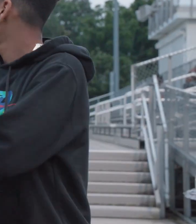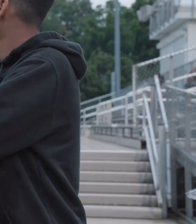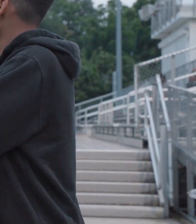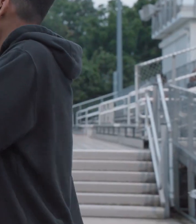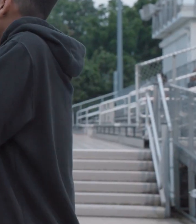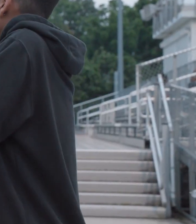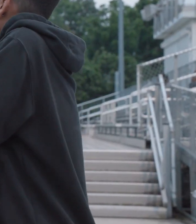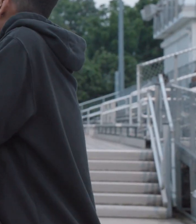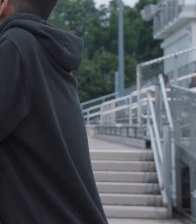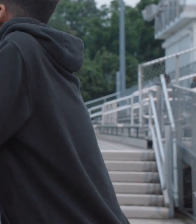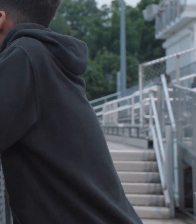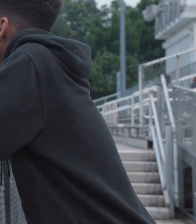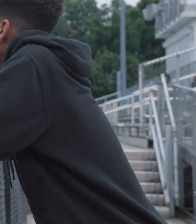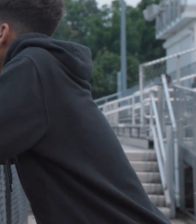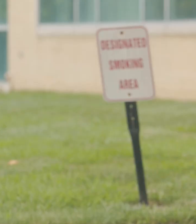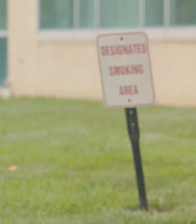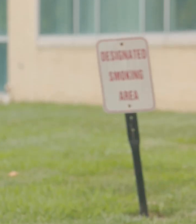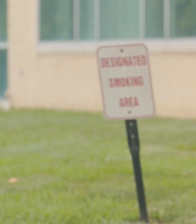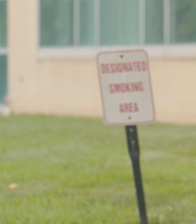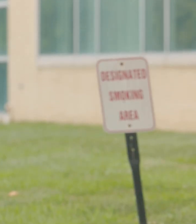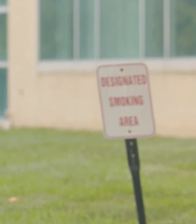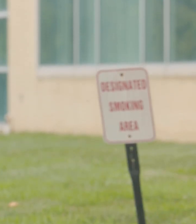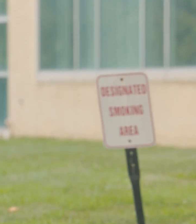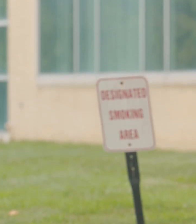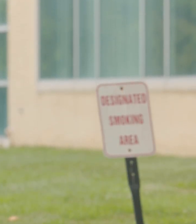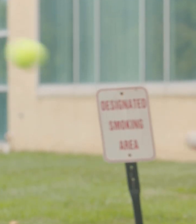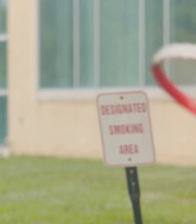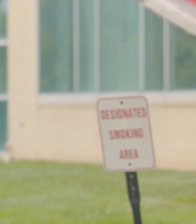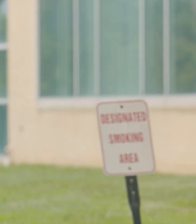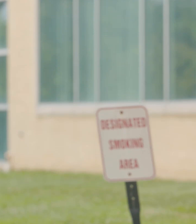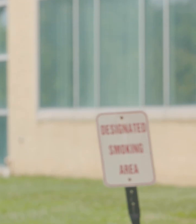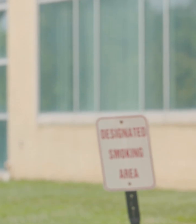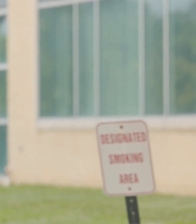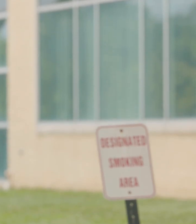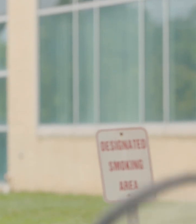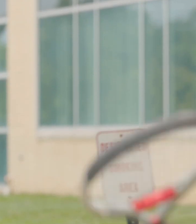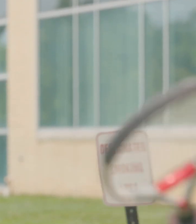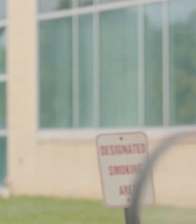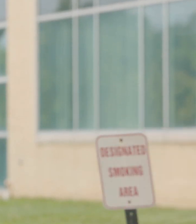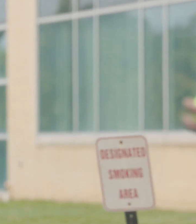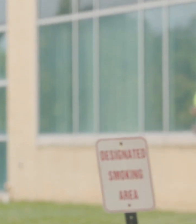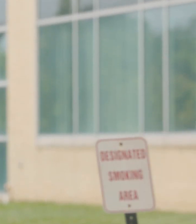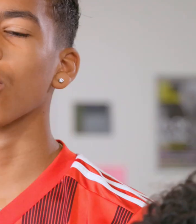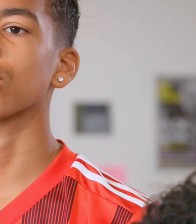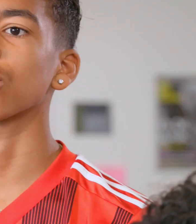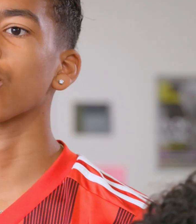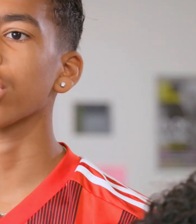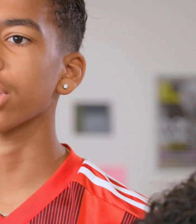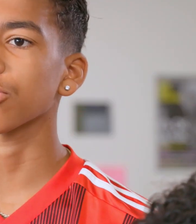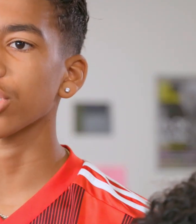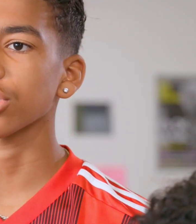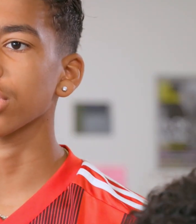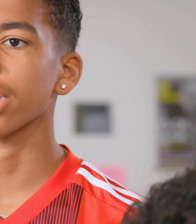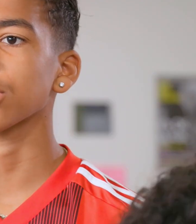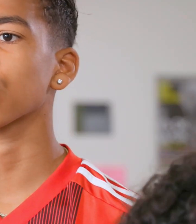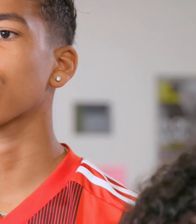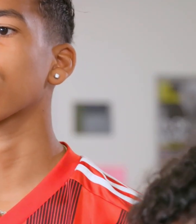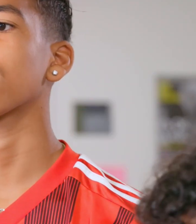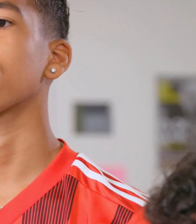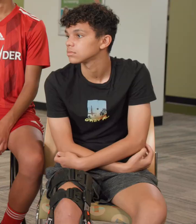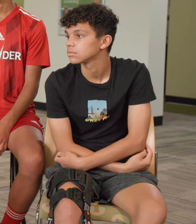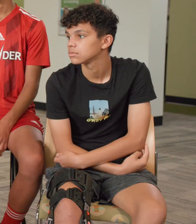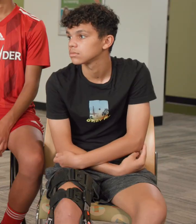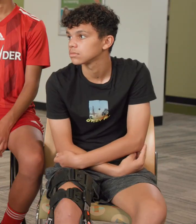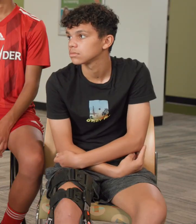Social and emotional welfare for kids is really important, and this has been really tough on them. I felt like I wasn't learning as much in high